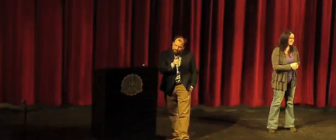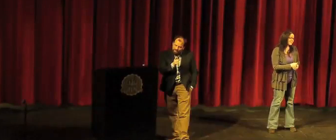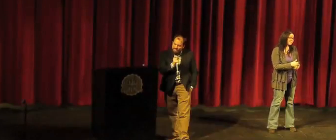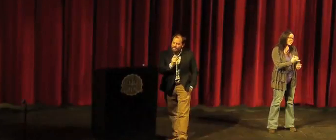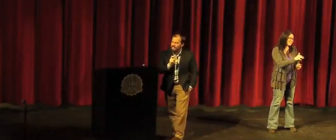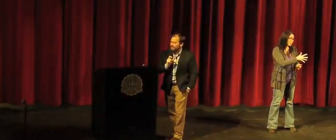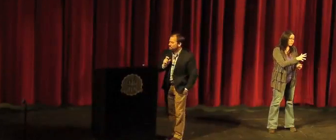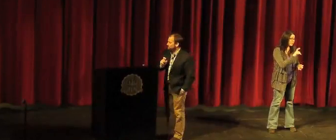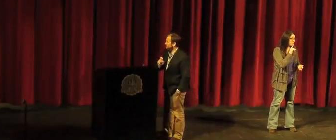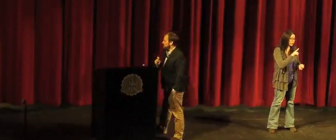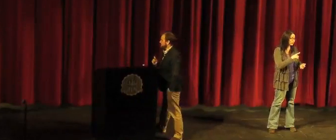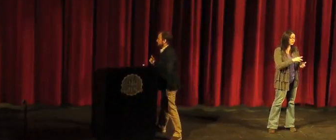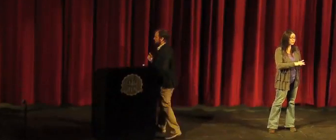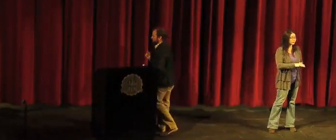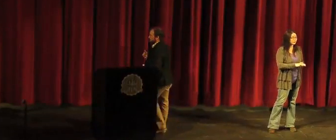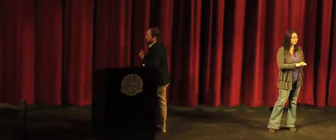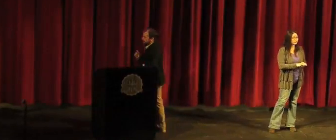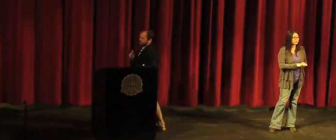true.